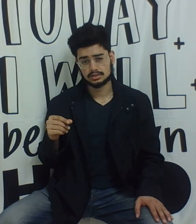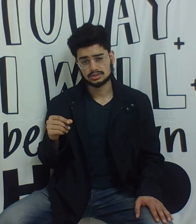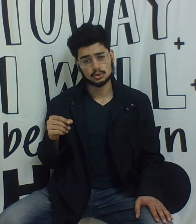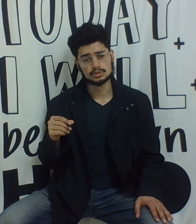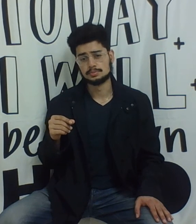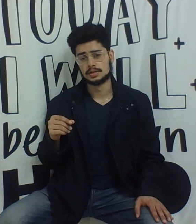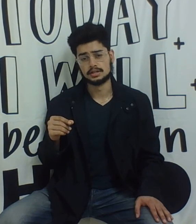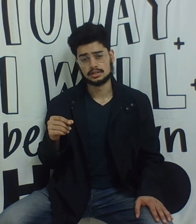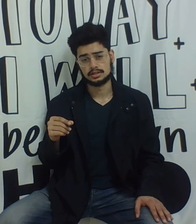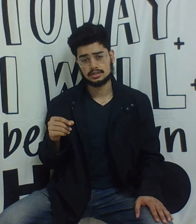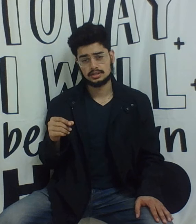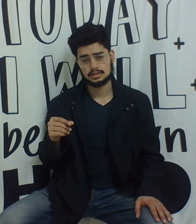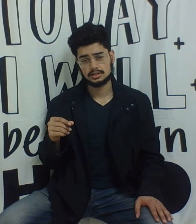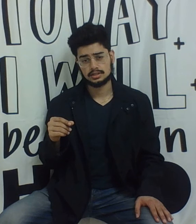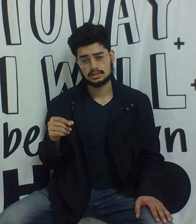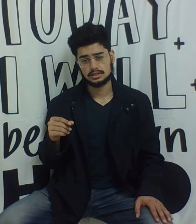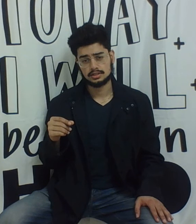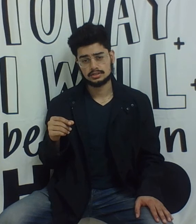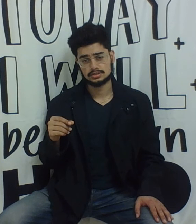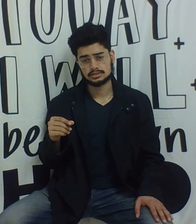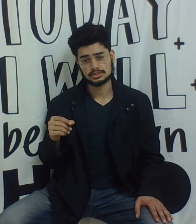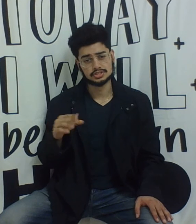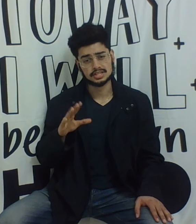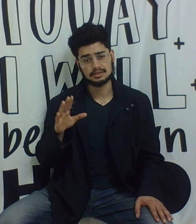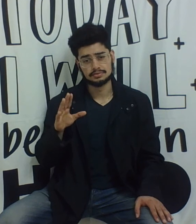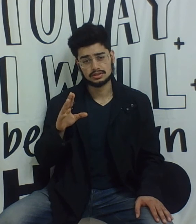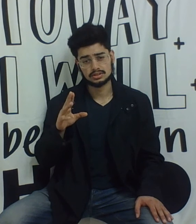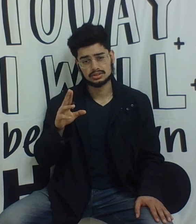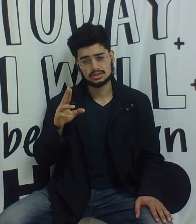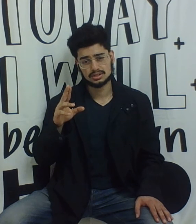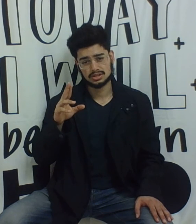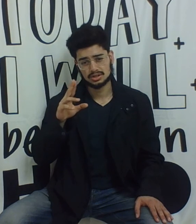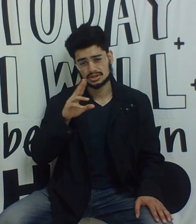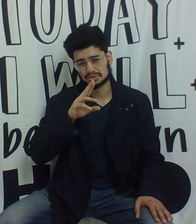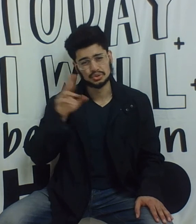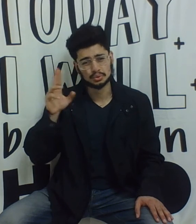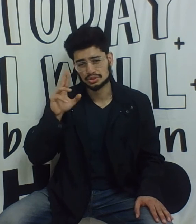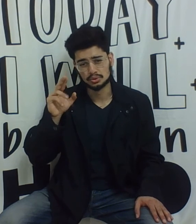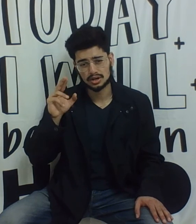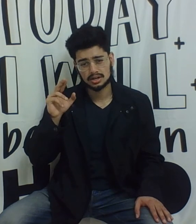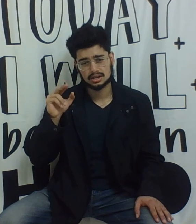So, is it better to just have no cure?